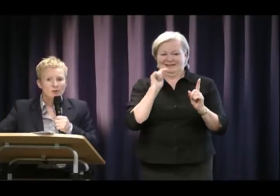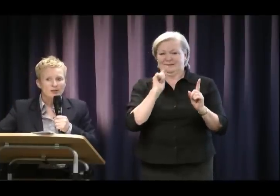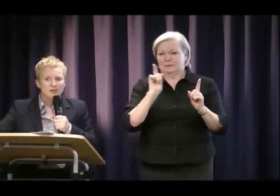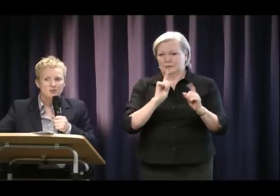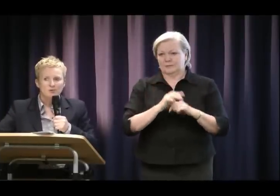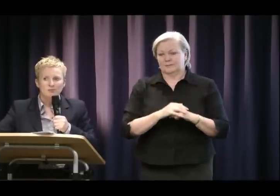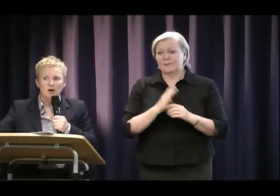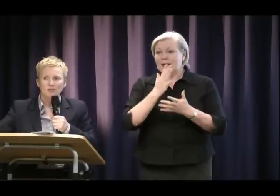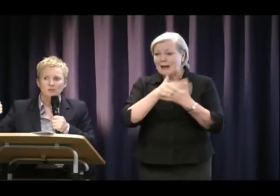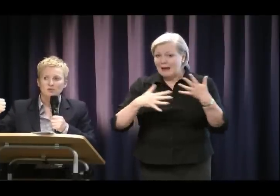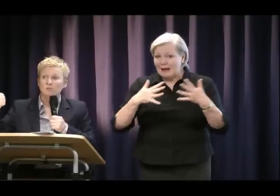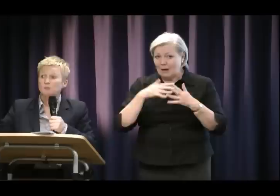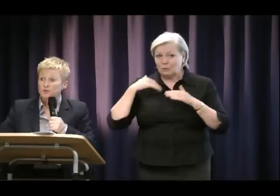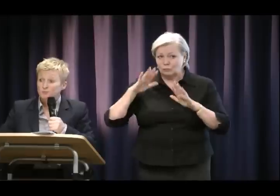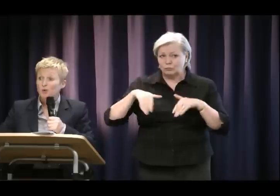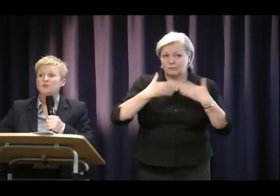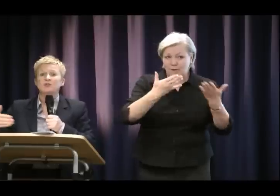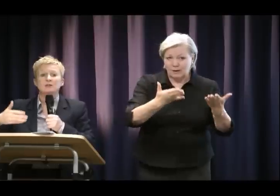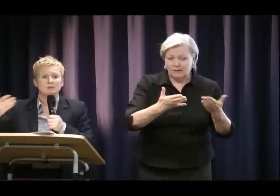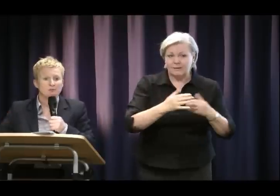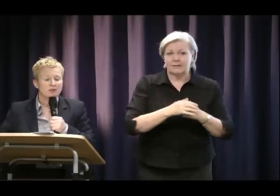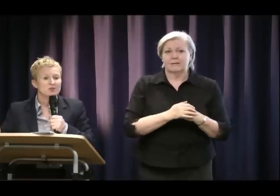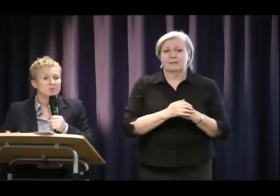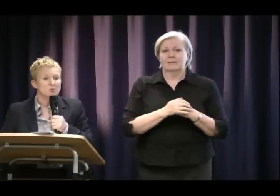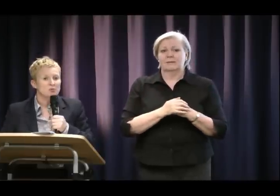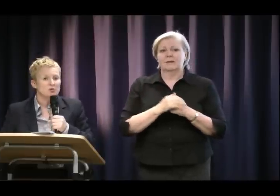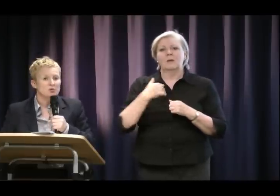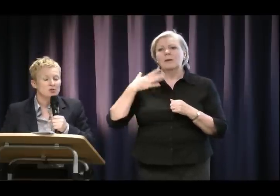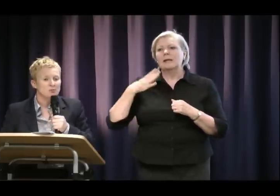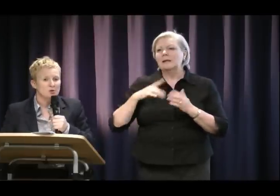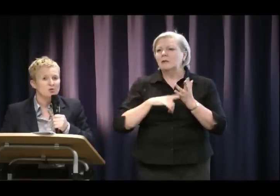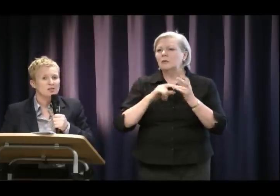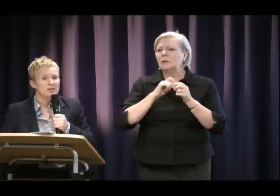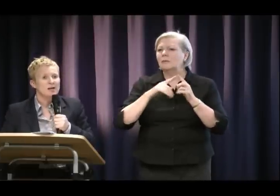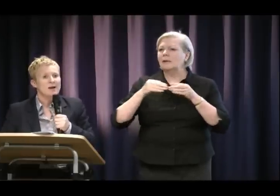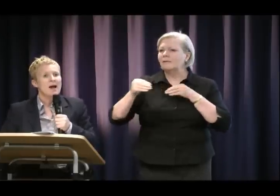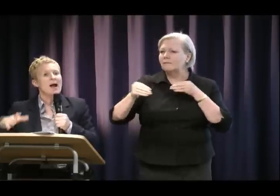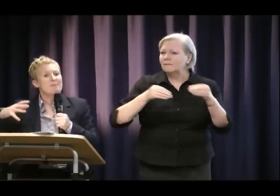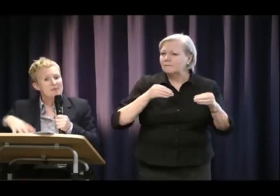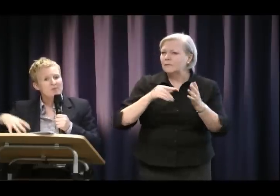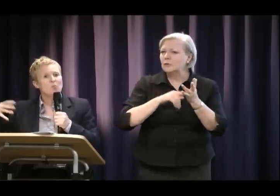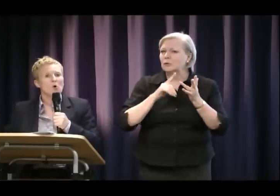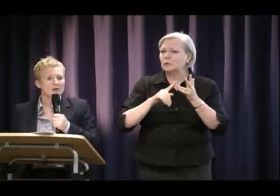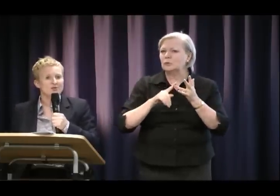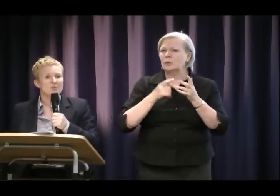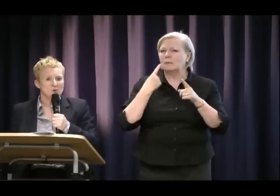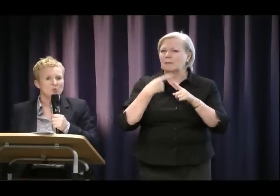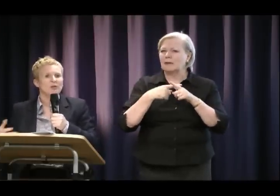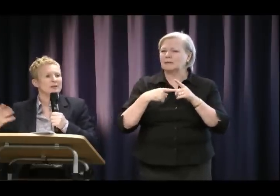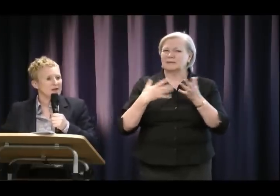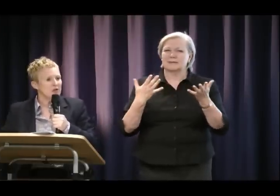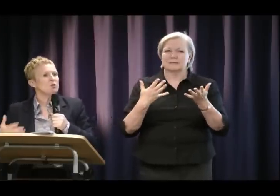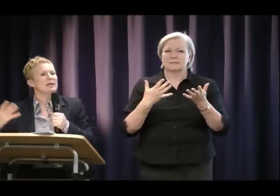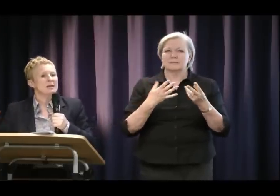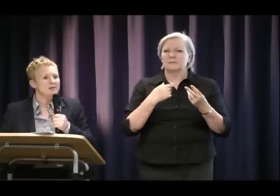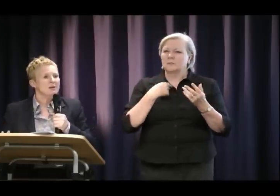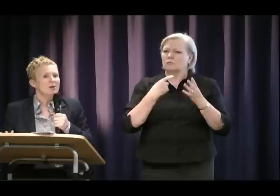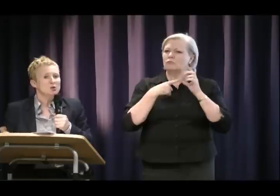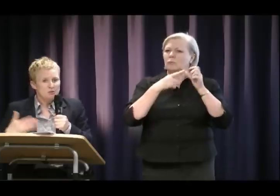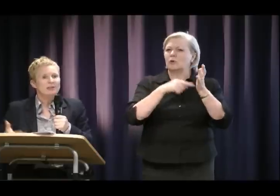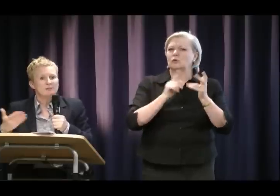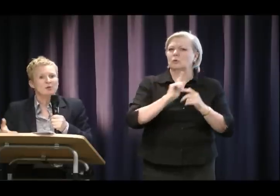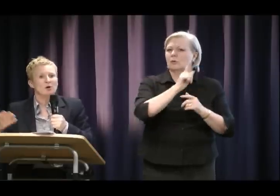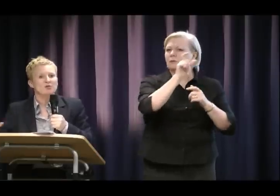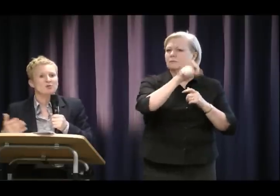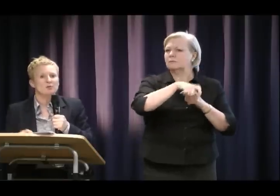how do we need to provide them to be responsive and flexible to the community, and then what is the building that you need